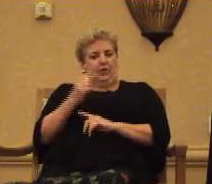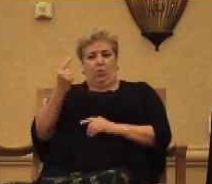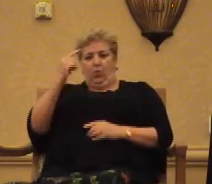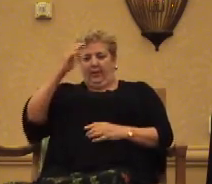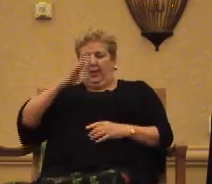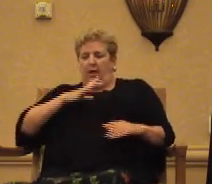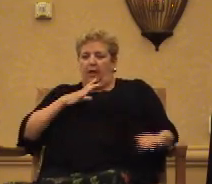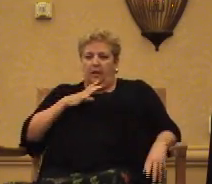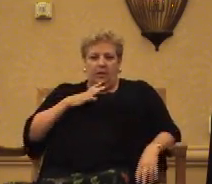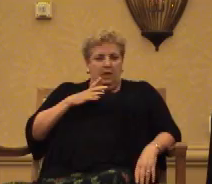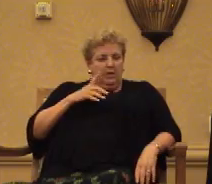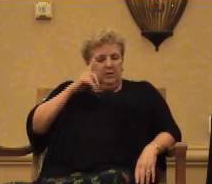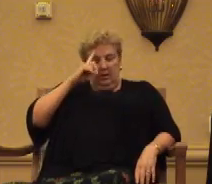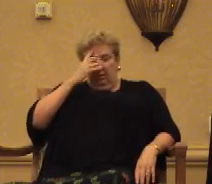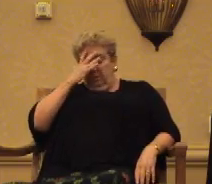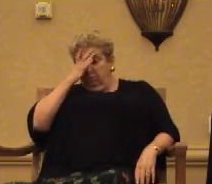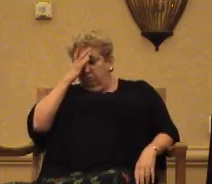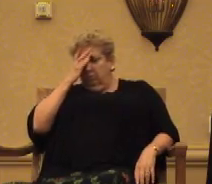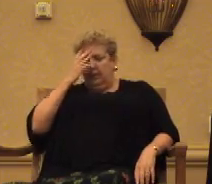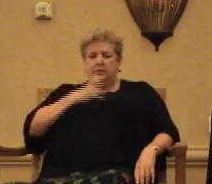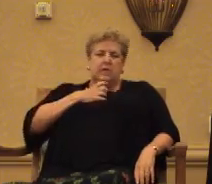just a mess, and he's irritable, and